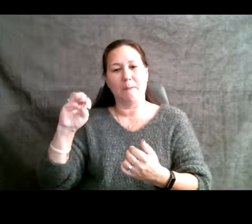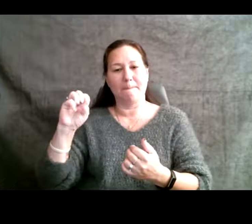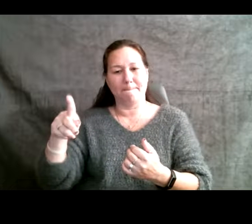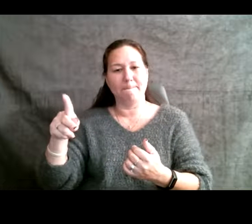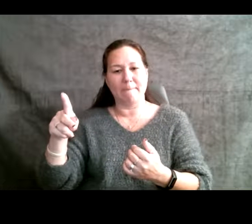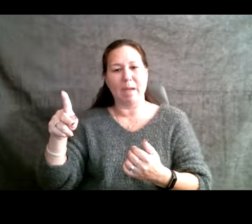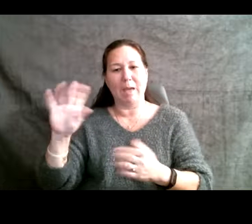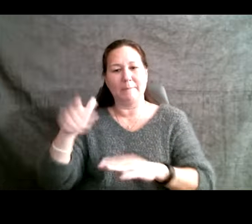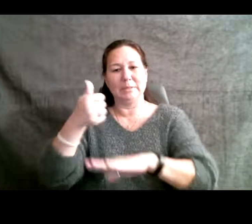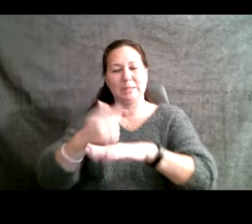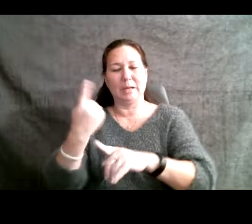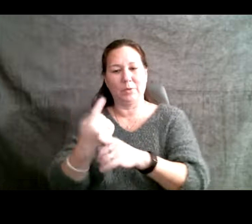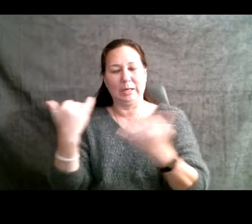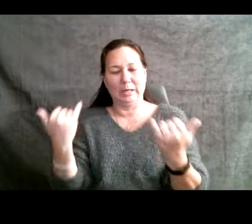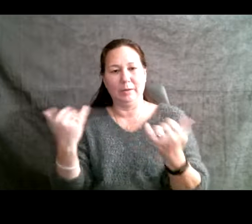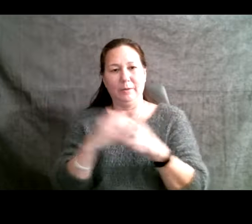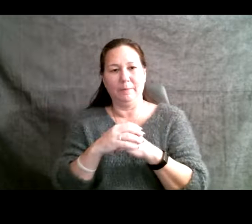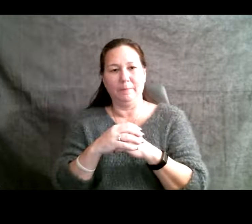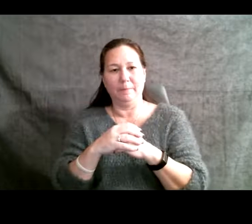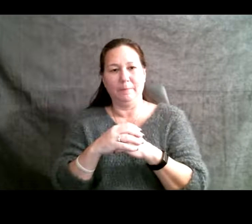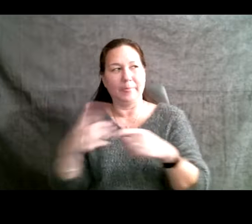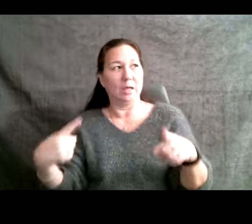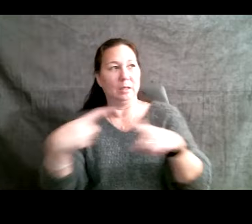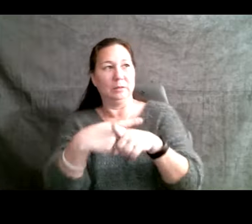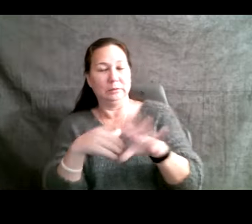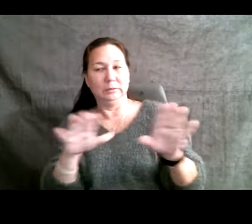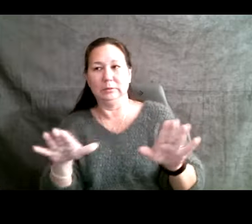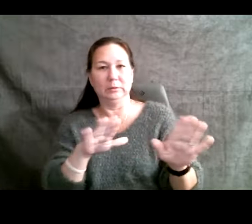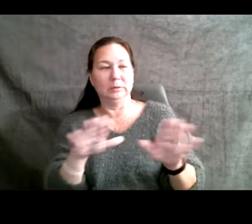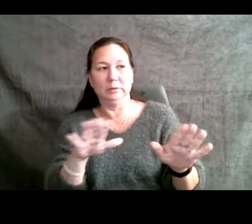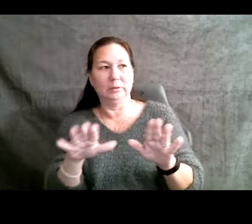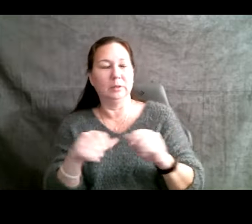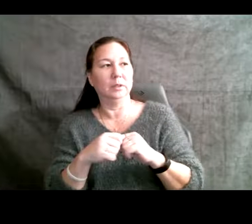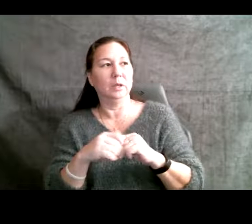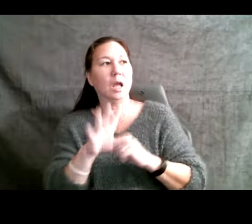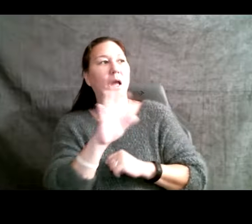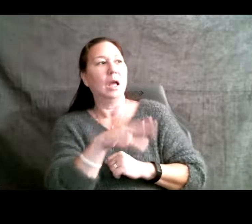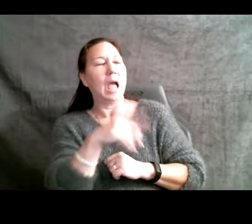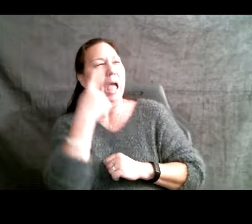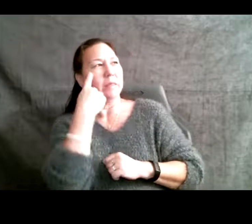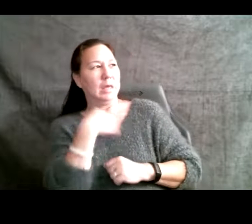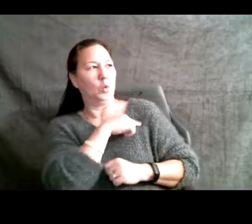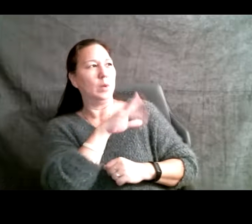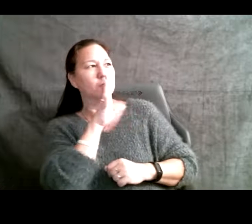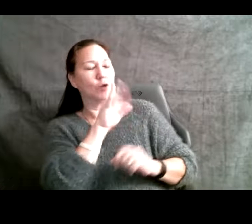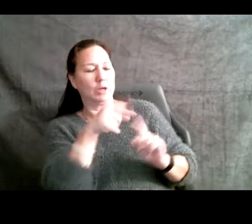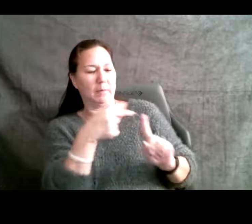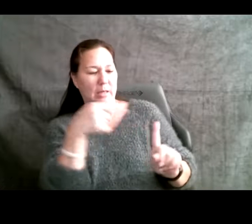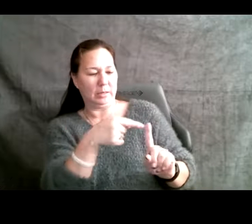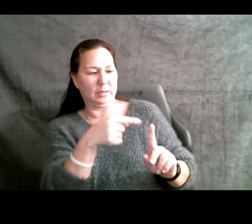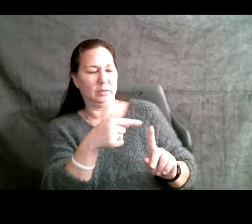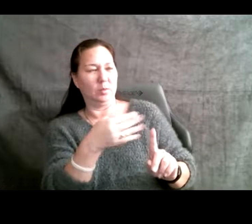where the resident. I'm sorry, go ahead. No, please go ahead. I think we had discussed this, I think way in the beginning when we started